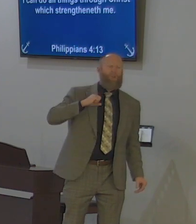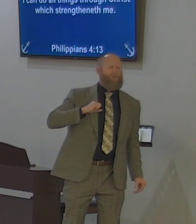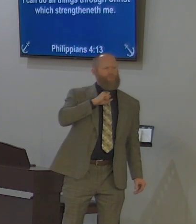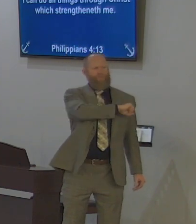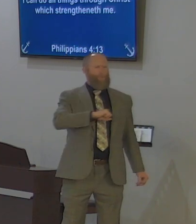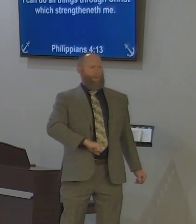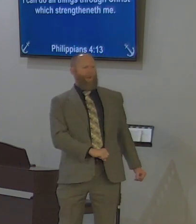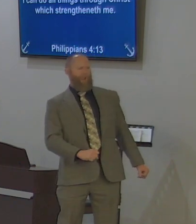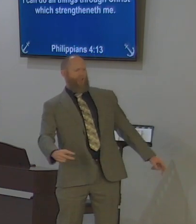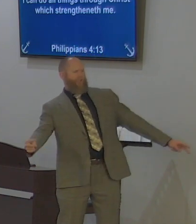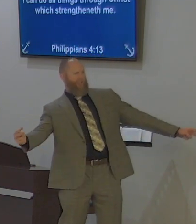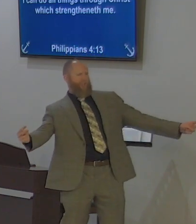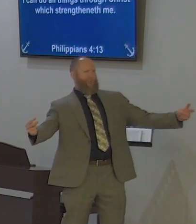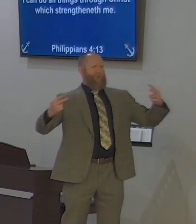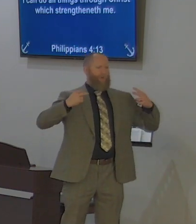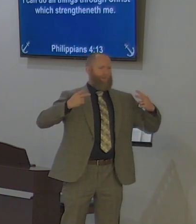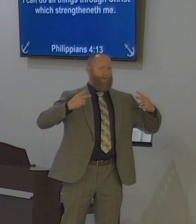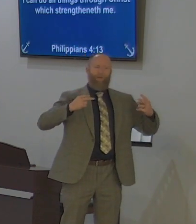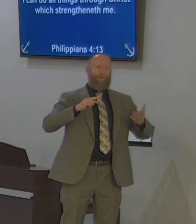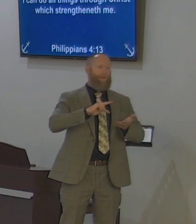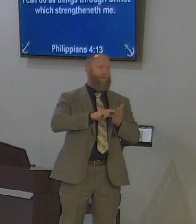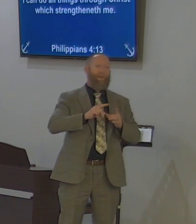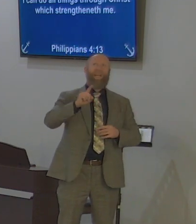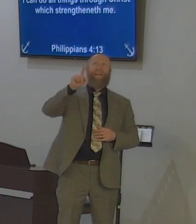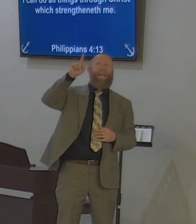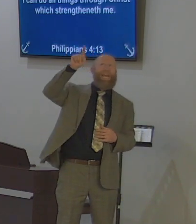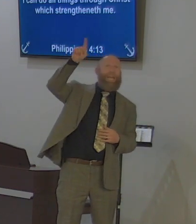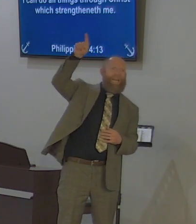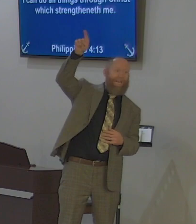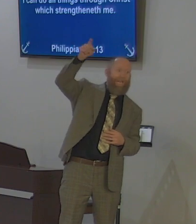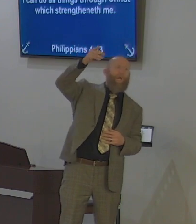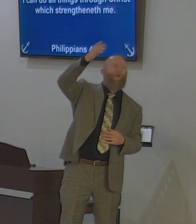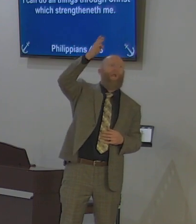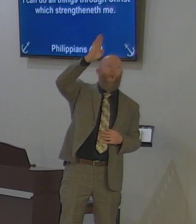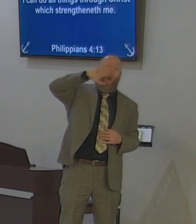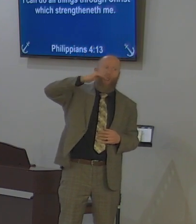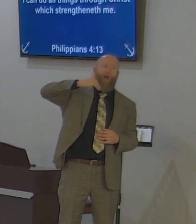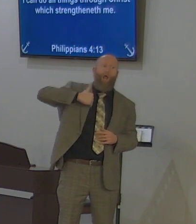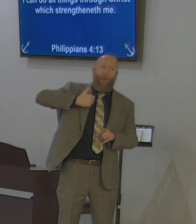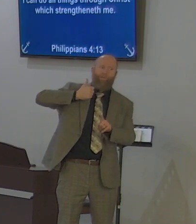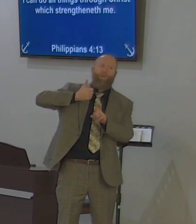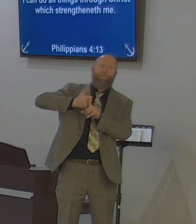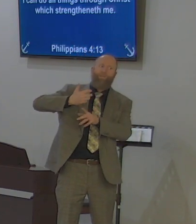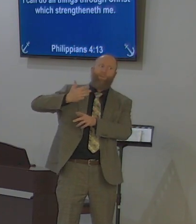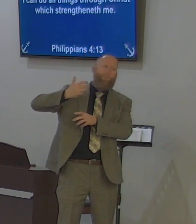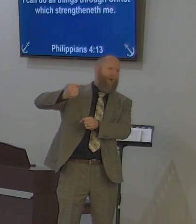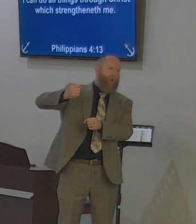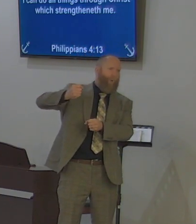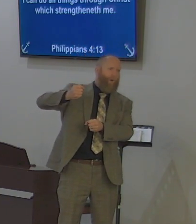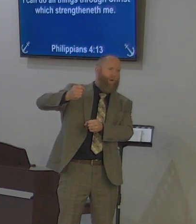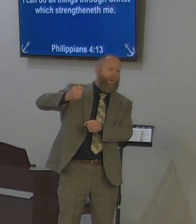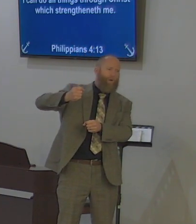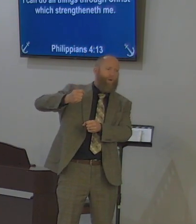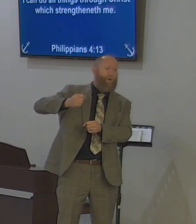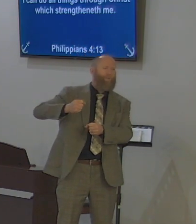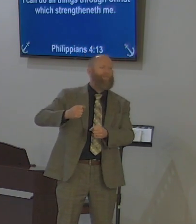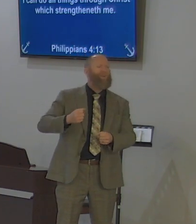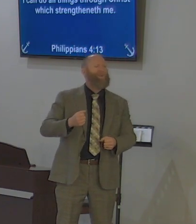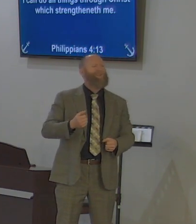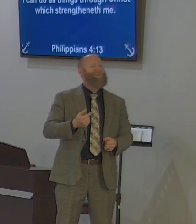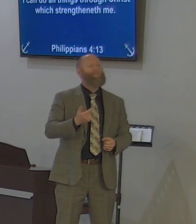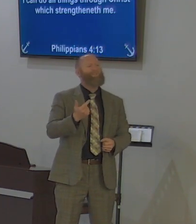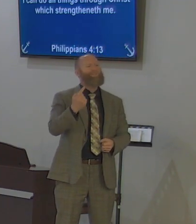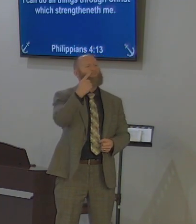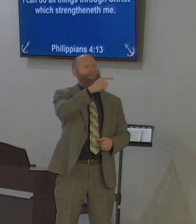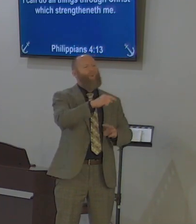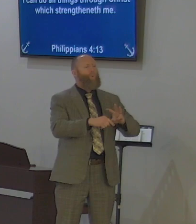powerful. That is not you getting a little juice. You see those oxygen cans you can carry now, right? If you go